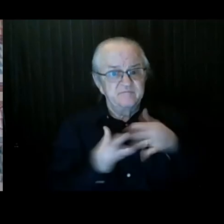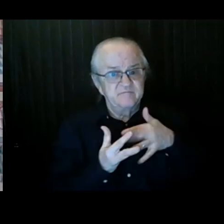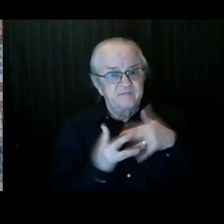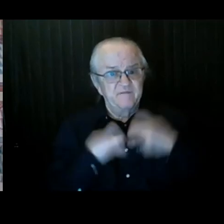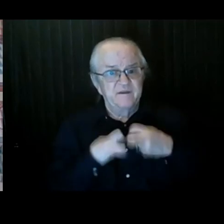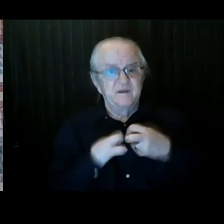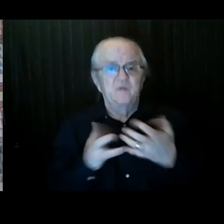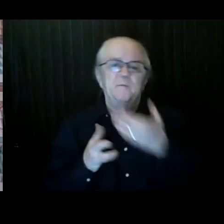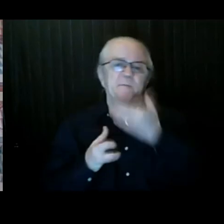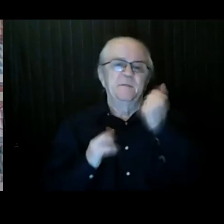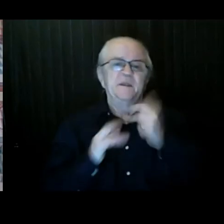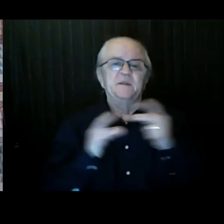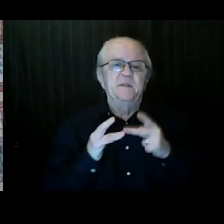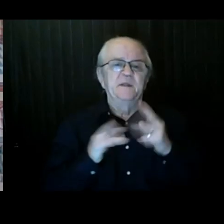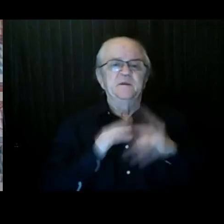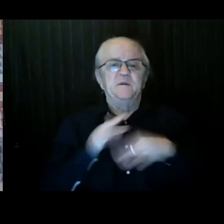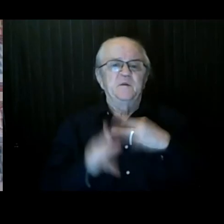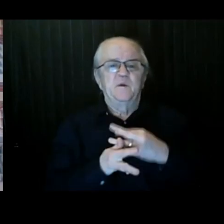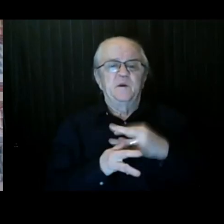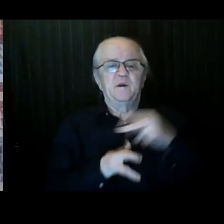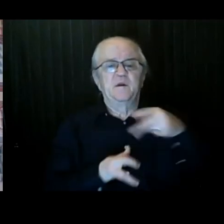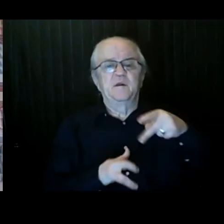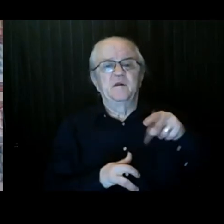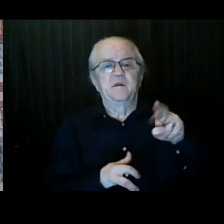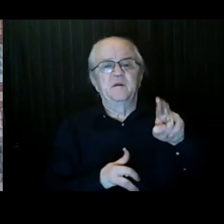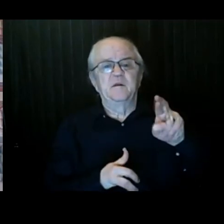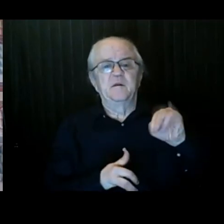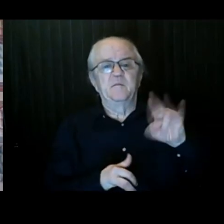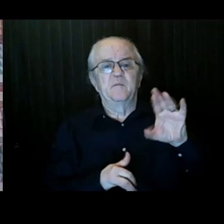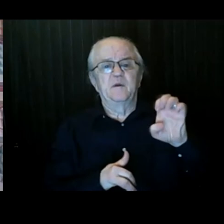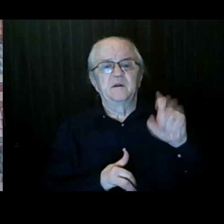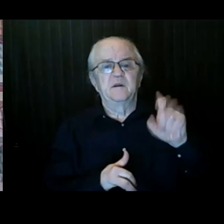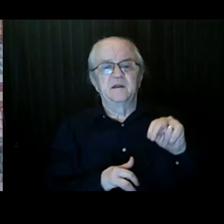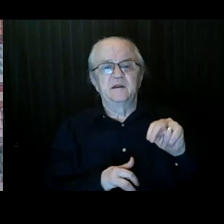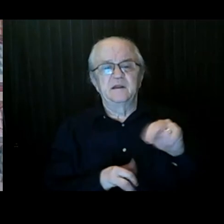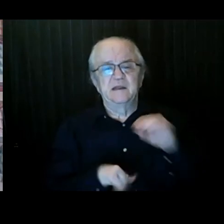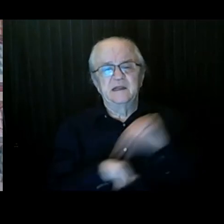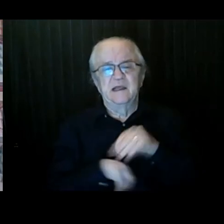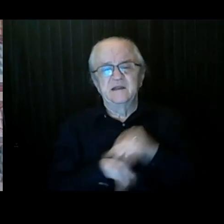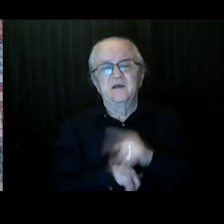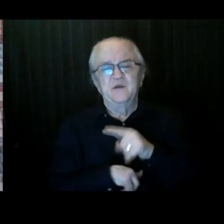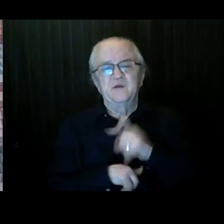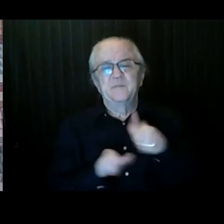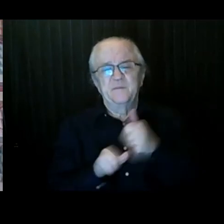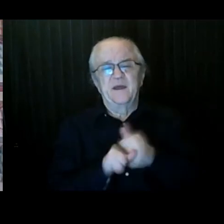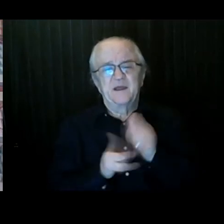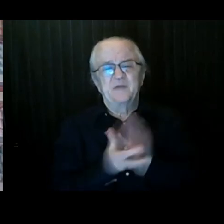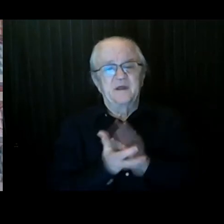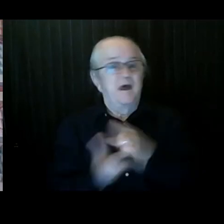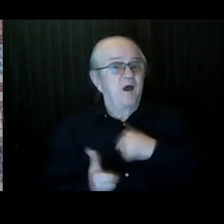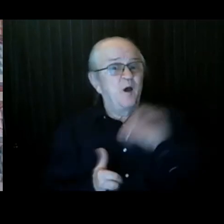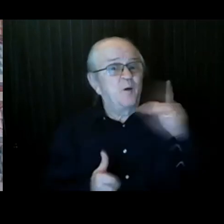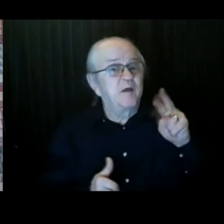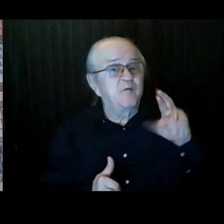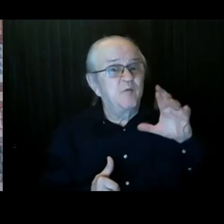in the world to do it, Princeton. And the counselor's like, well, you should have a backup school. And I said, okay, Rice, they have a great